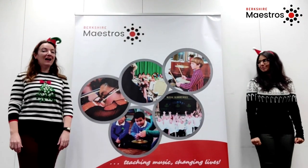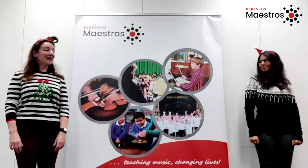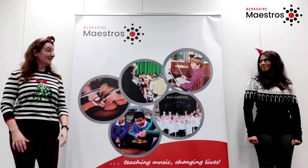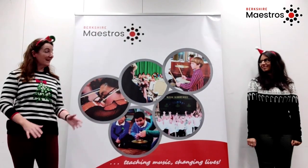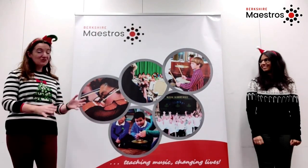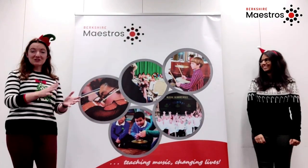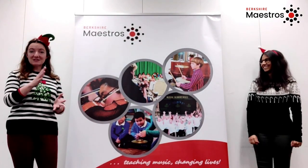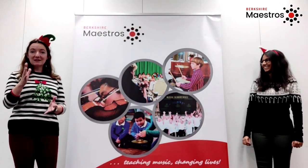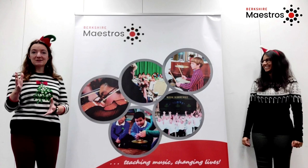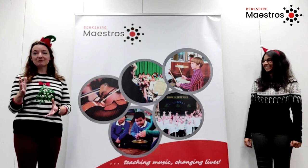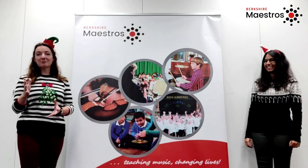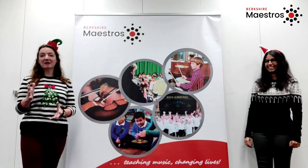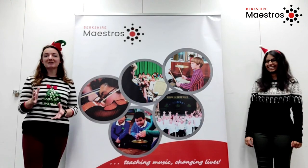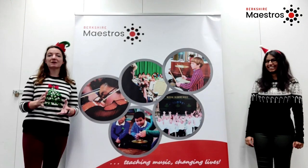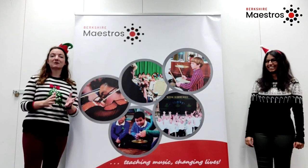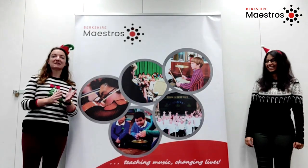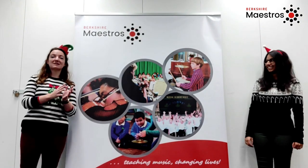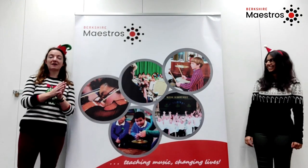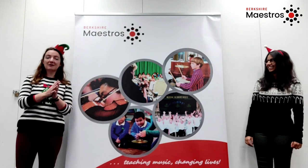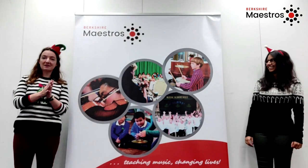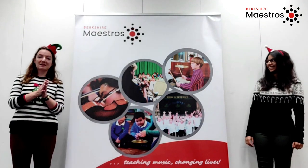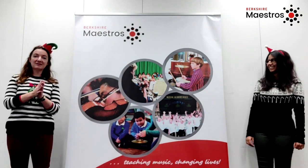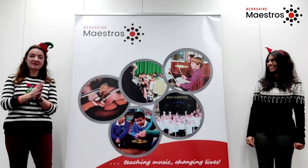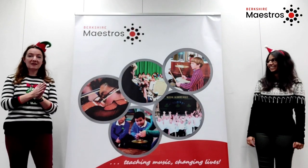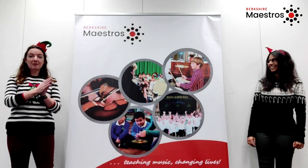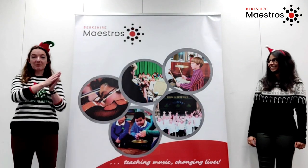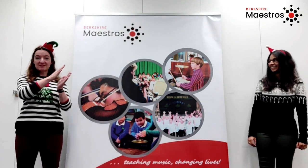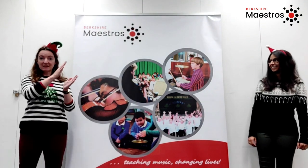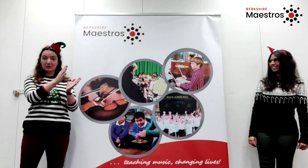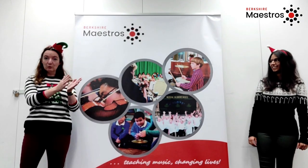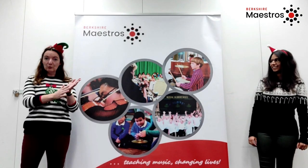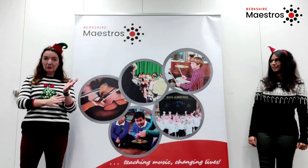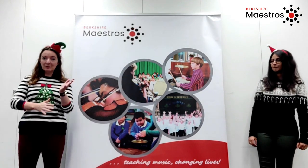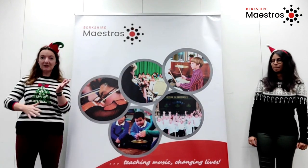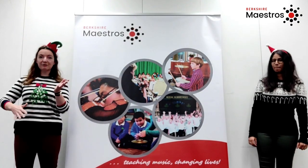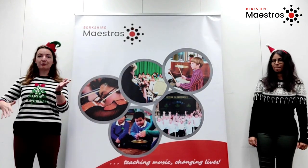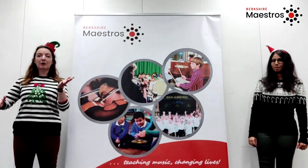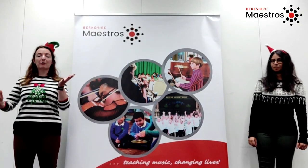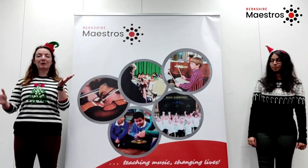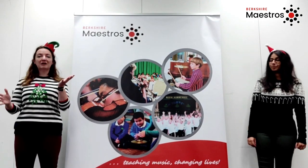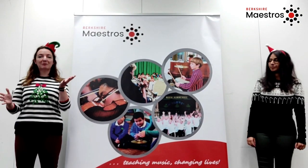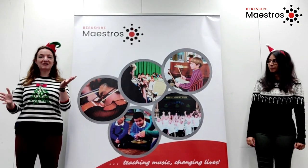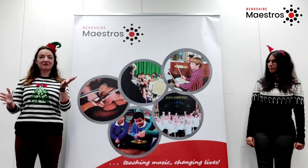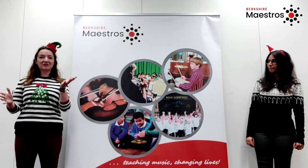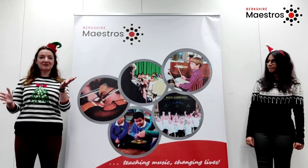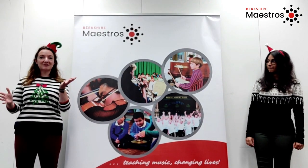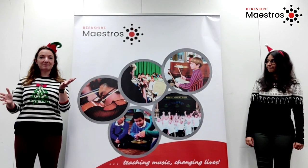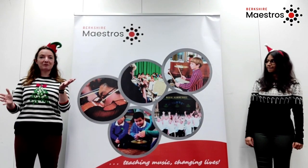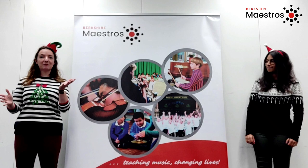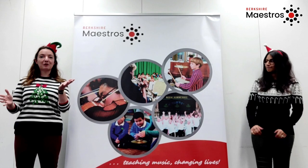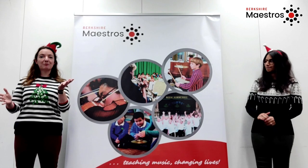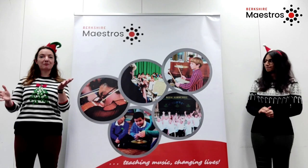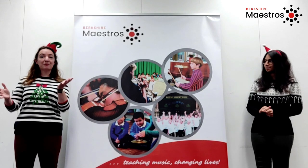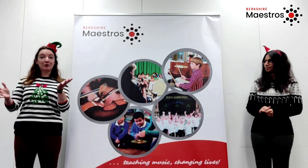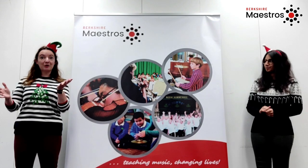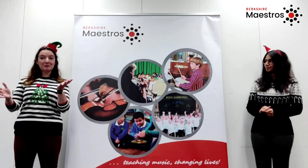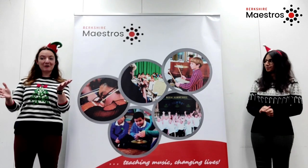And again, just a little reminder that we start this by singing all the way through our Away in a Manger verse, followed